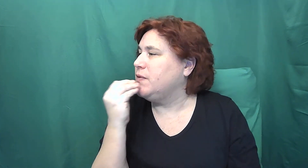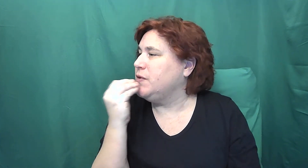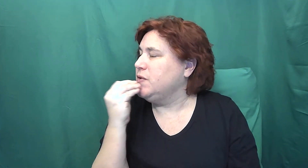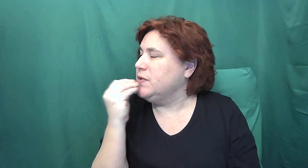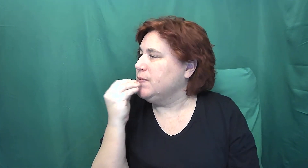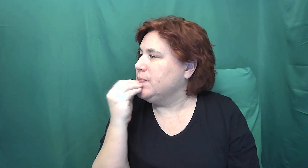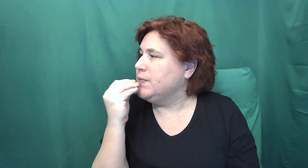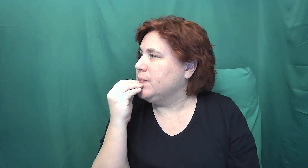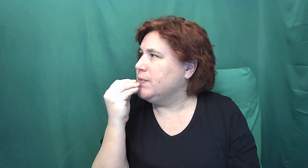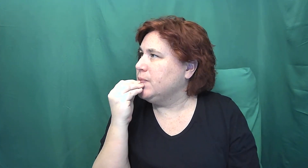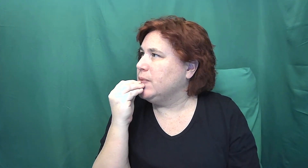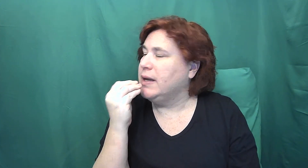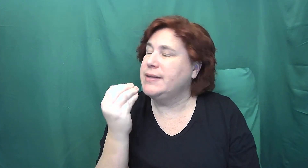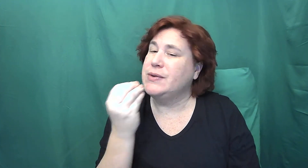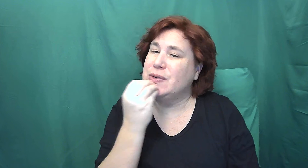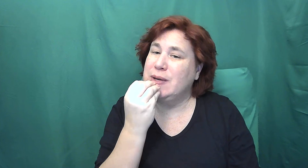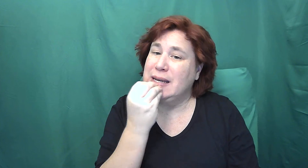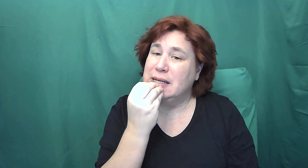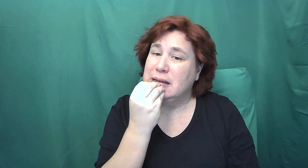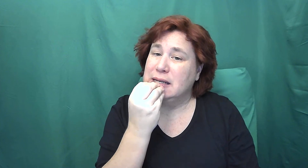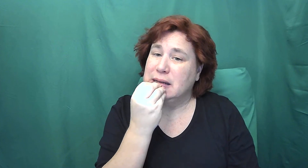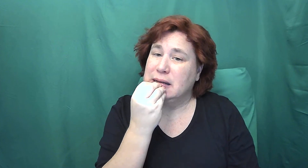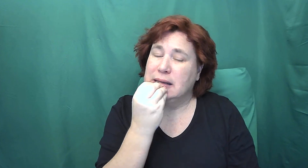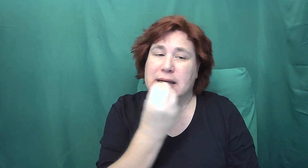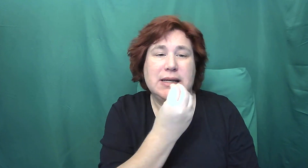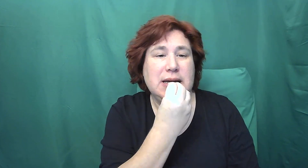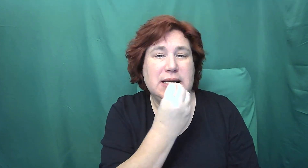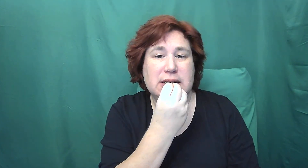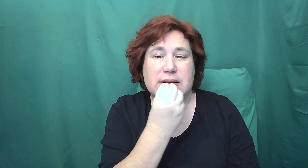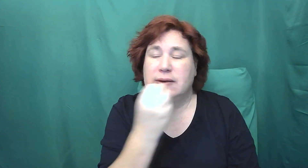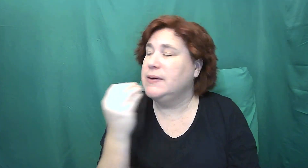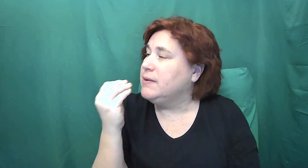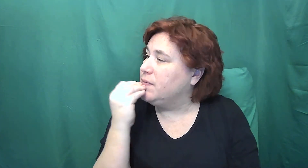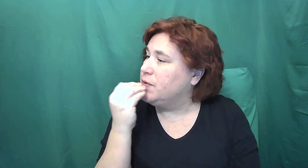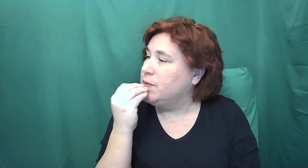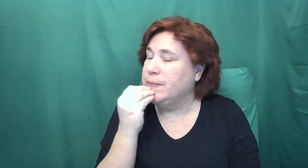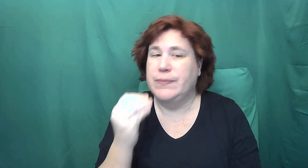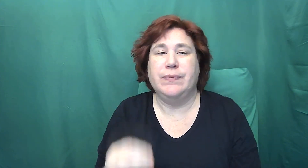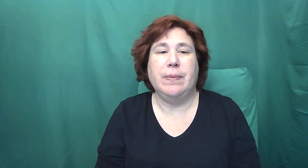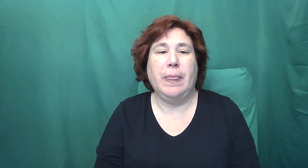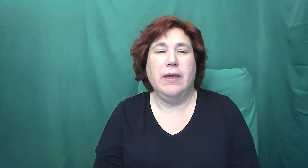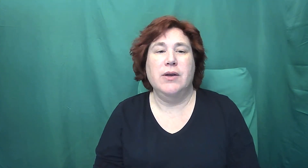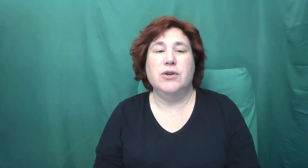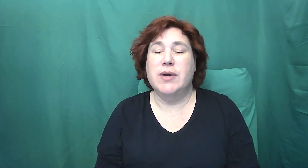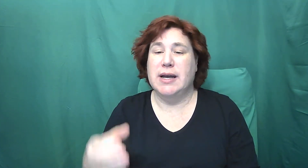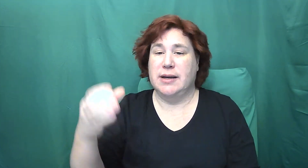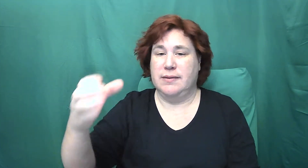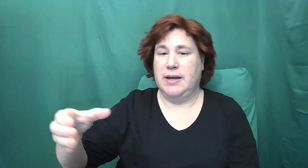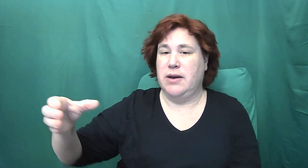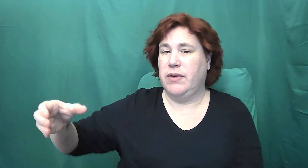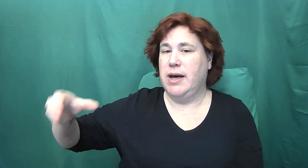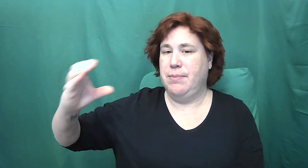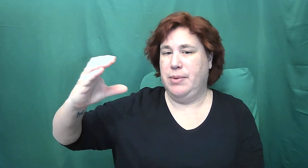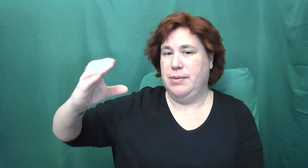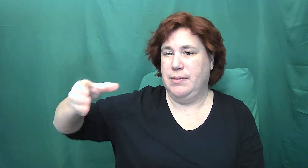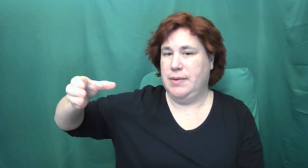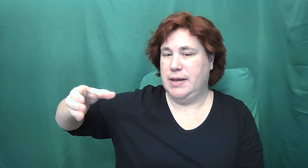Food, that's also eat. Eat, food. Drink, like you have a cup, see